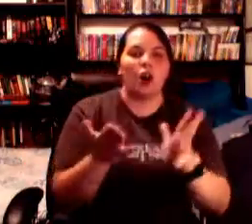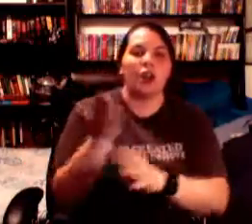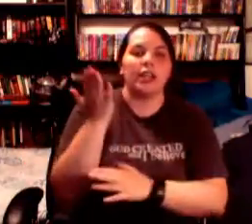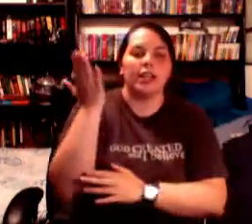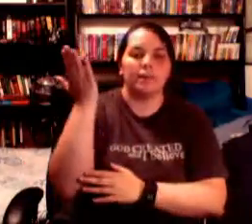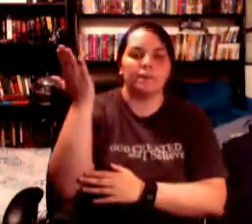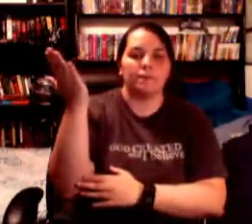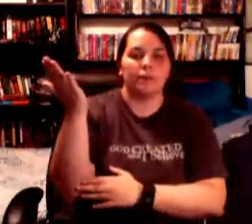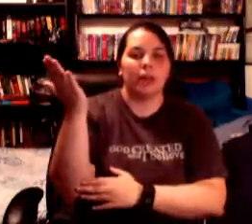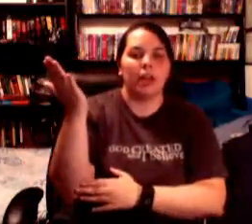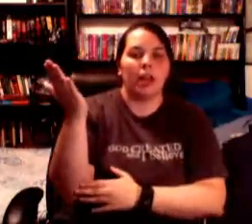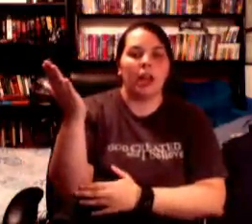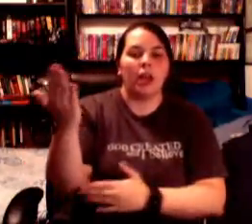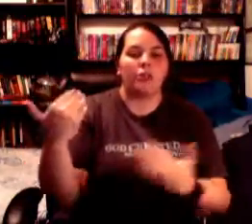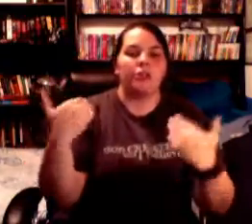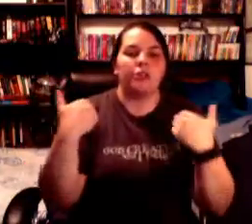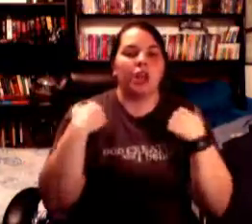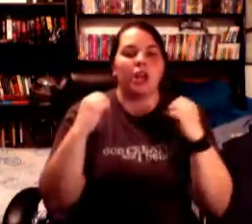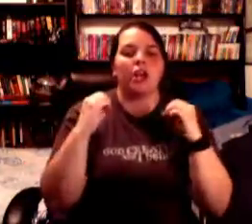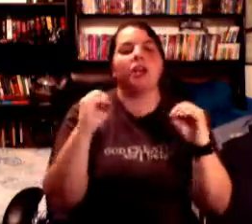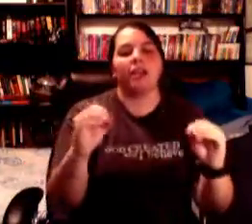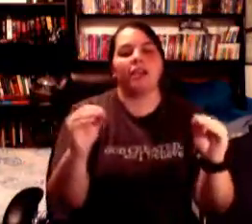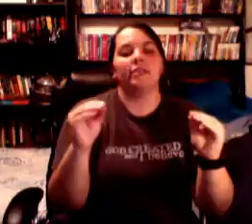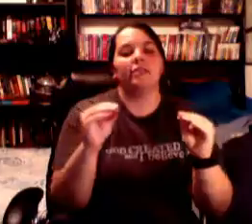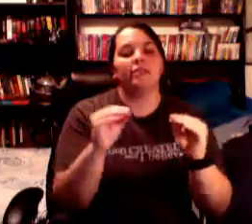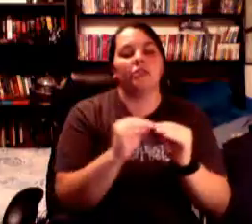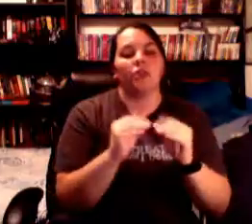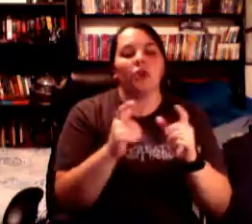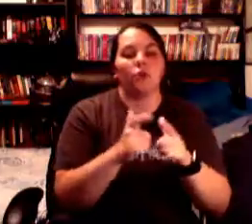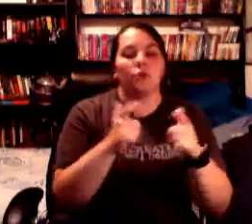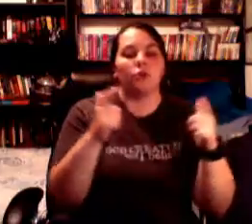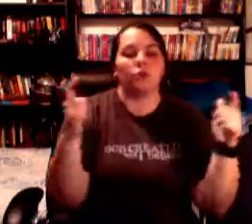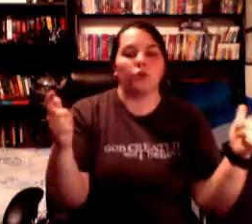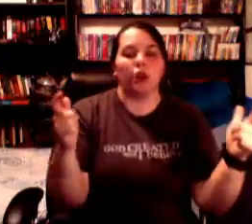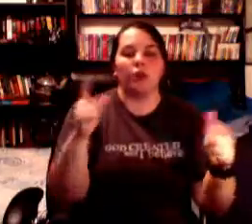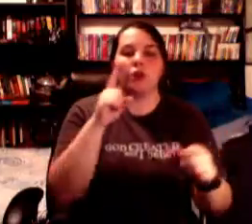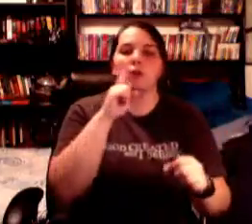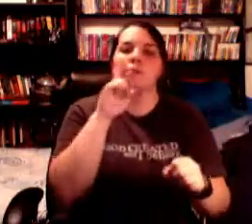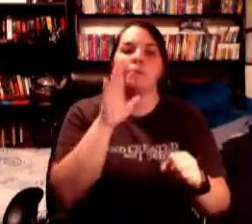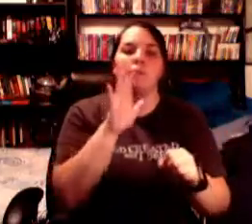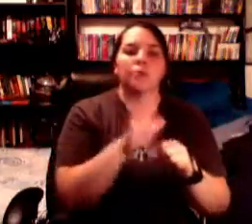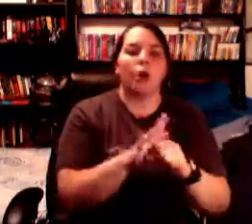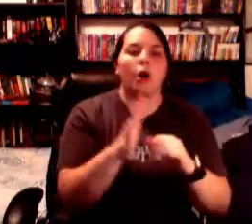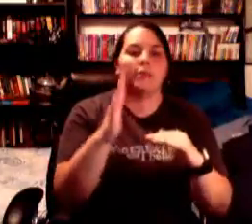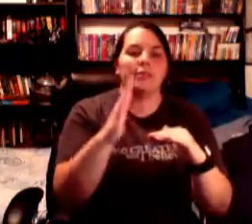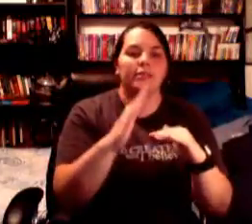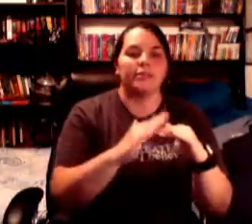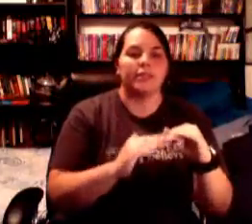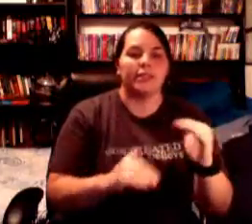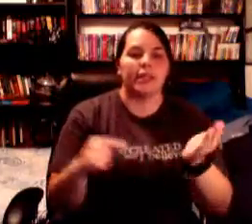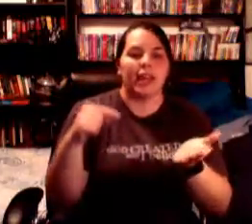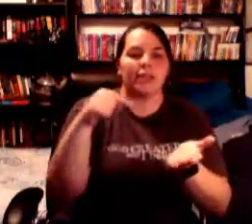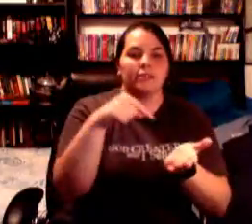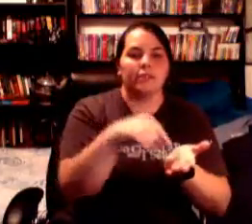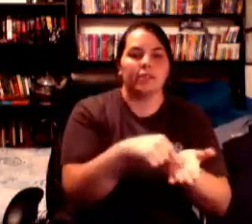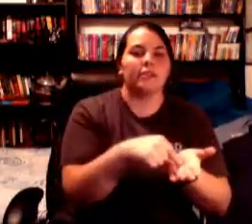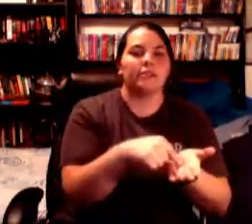saw him. There is no greater promise than